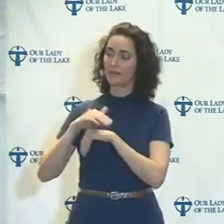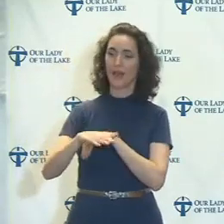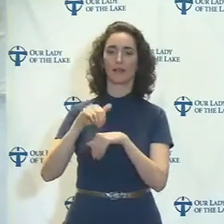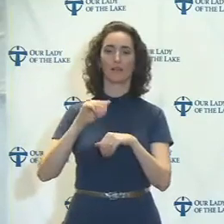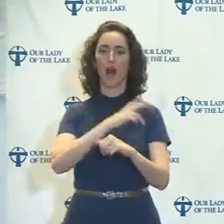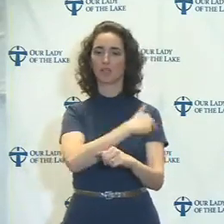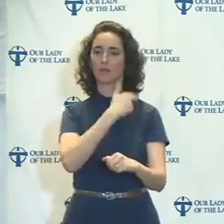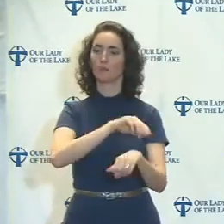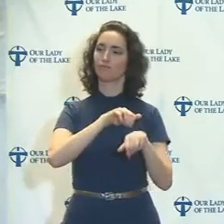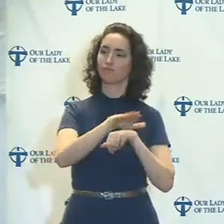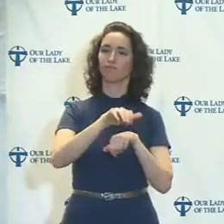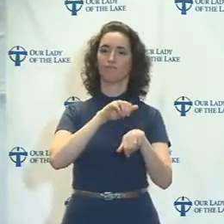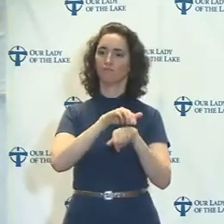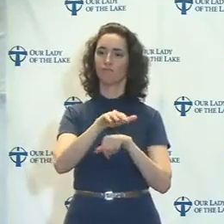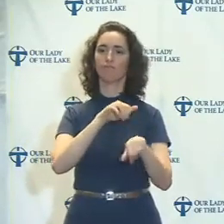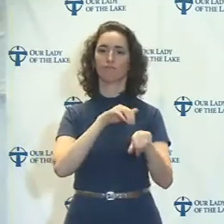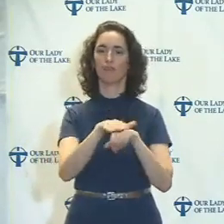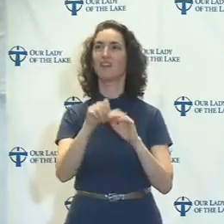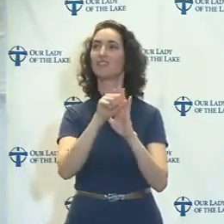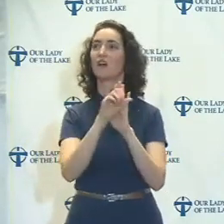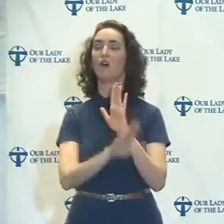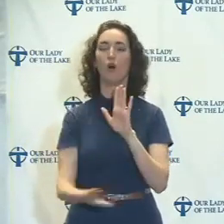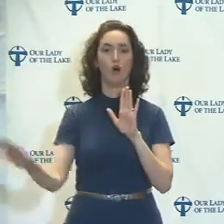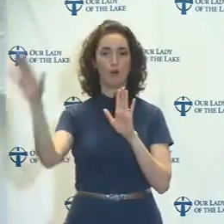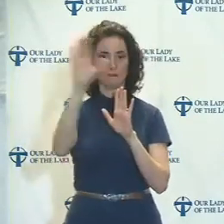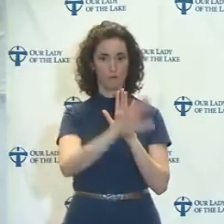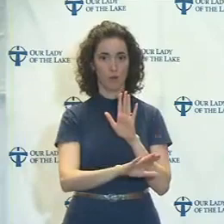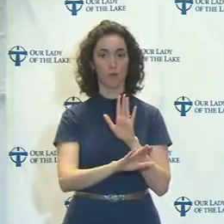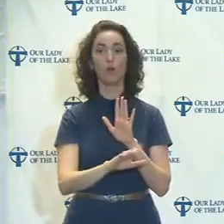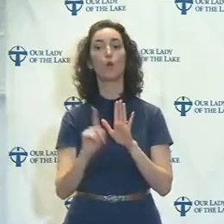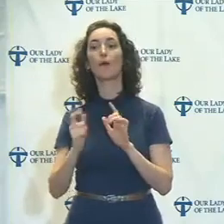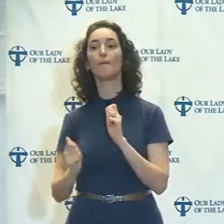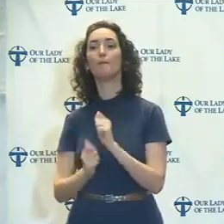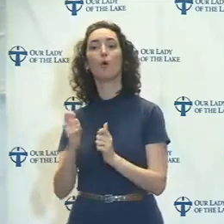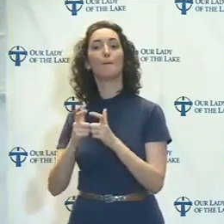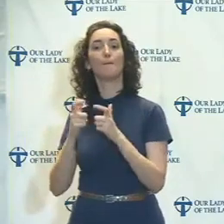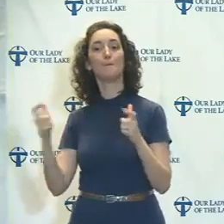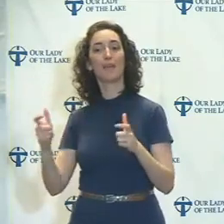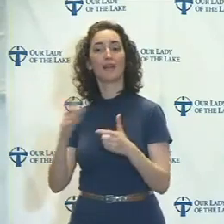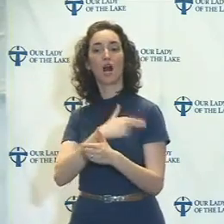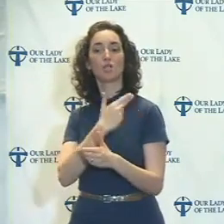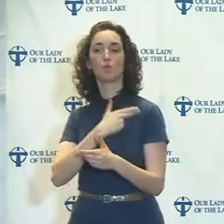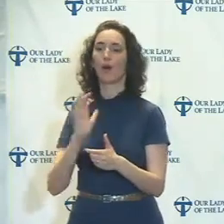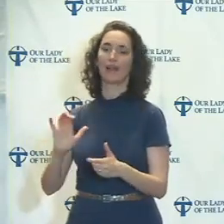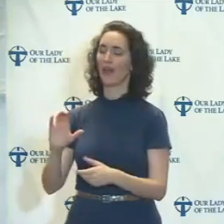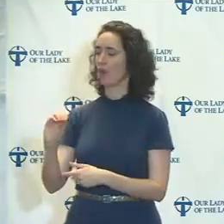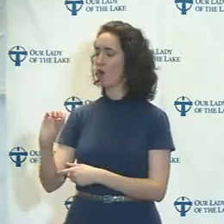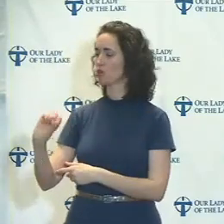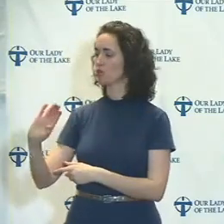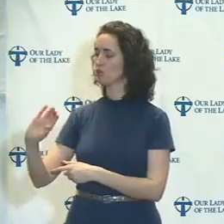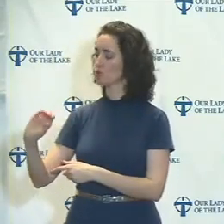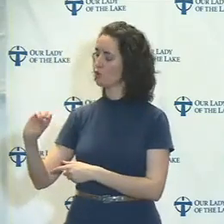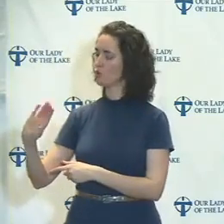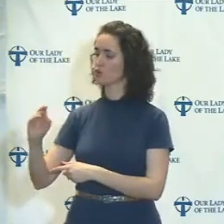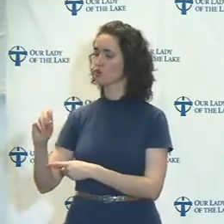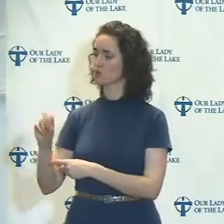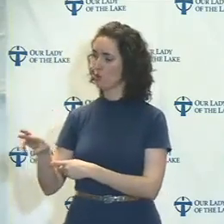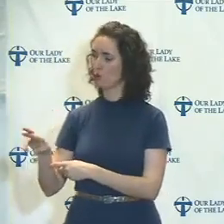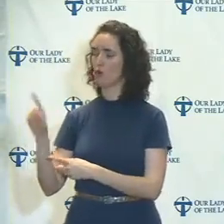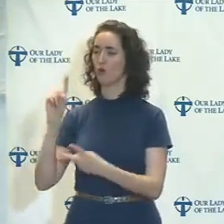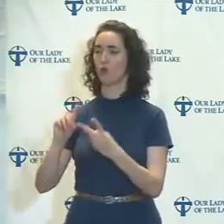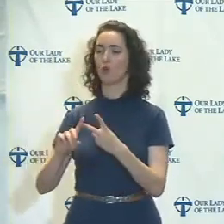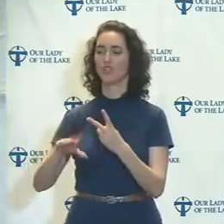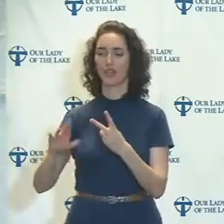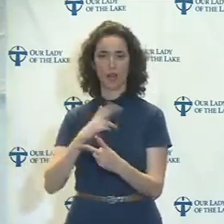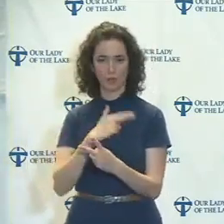partners across the state. That includes our biggest hospitals in the state, like Oxnard and Children's and FMOL and so forth, but it